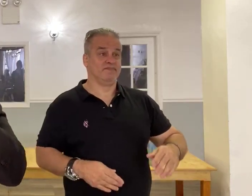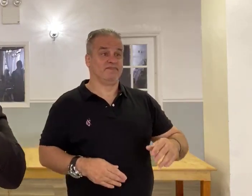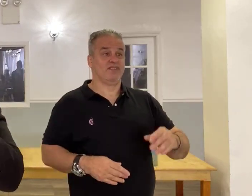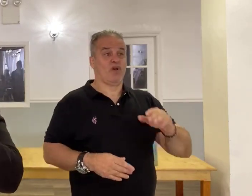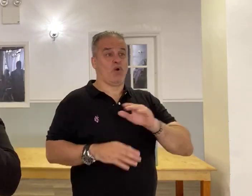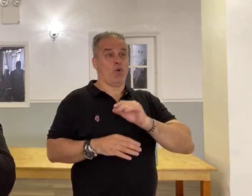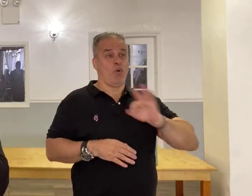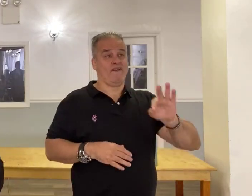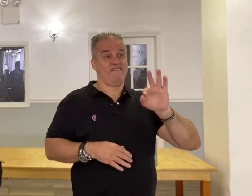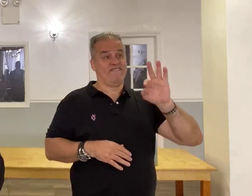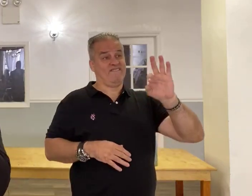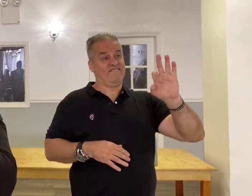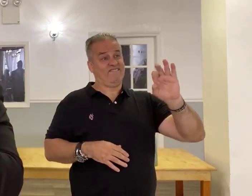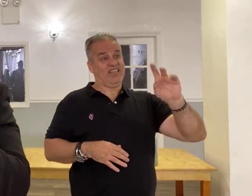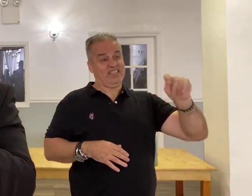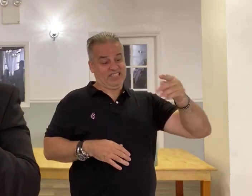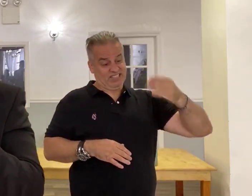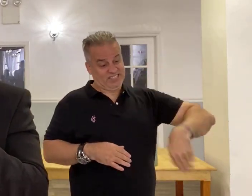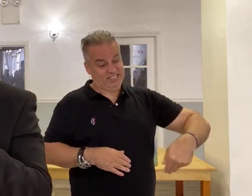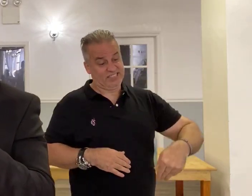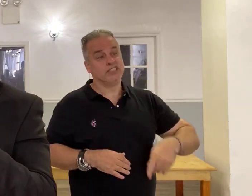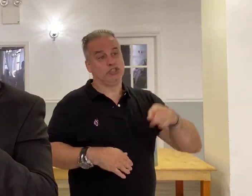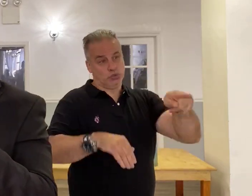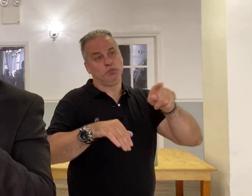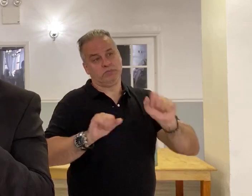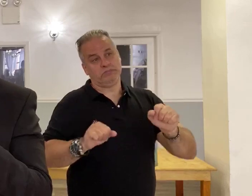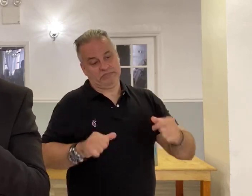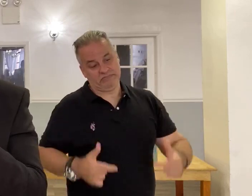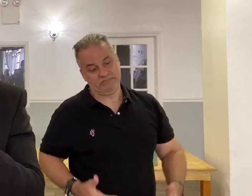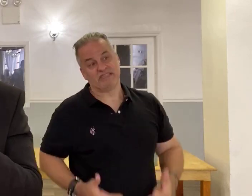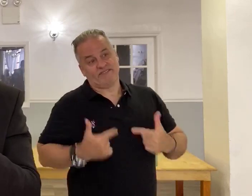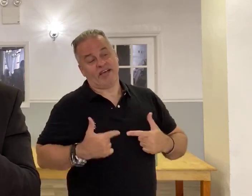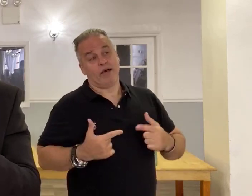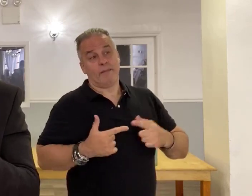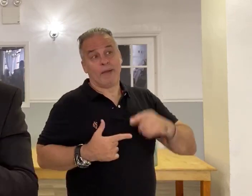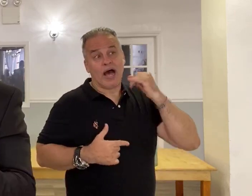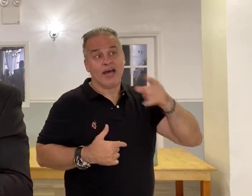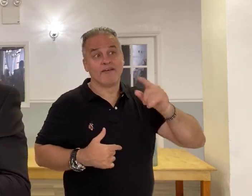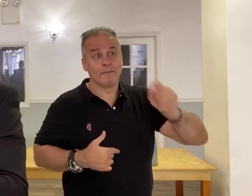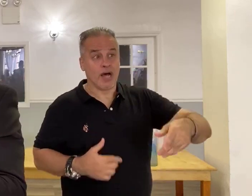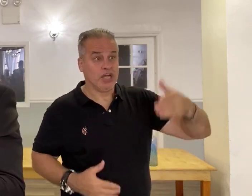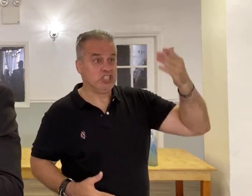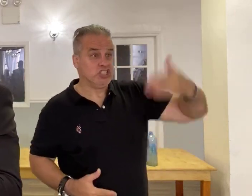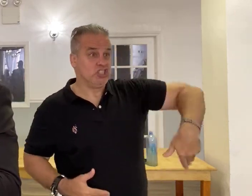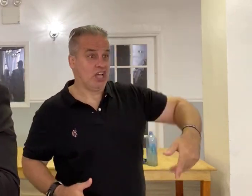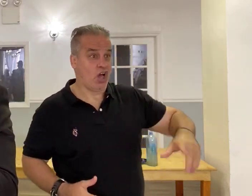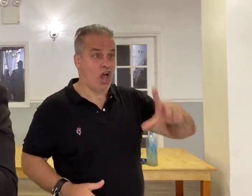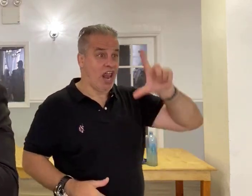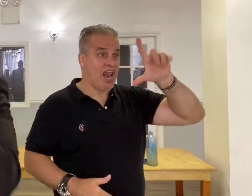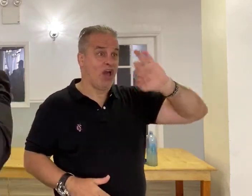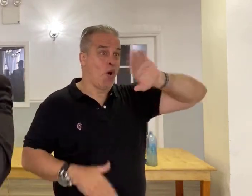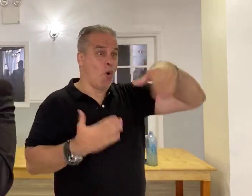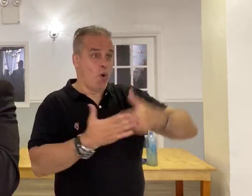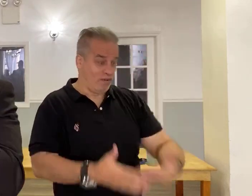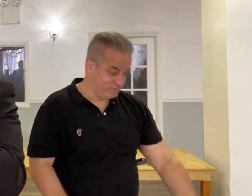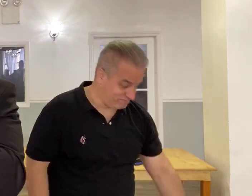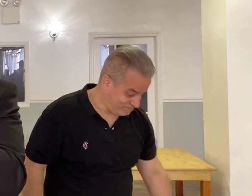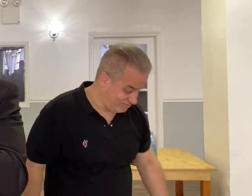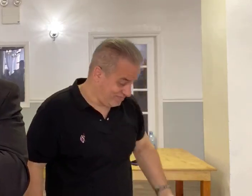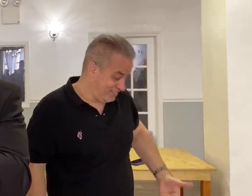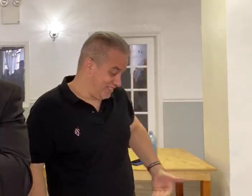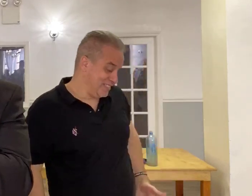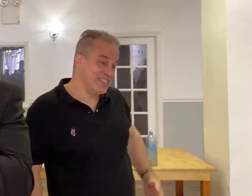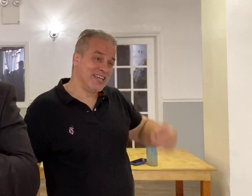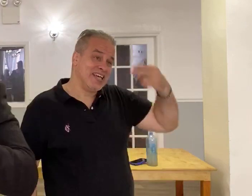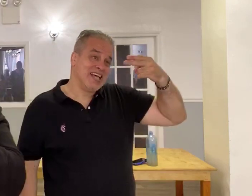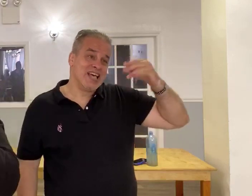were much better than if your amputation went all the way up to your hip. And they did a lot of those. A lot of them were all the way up